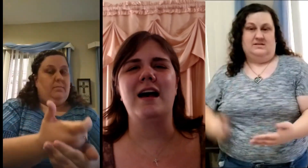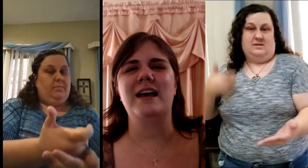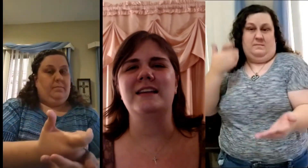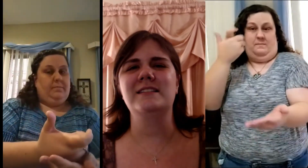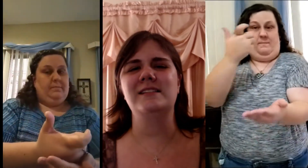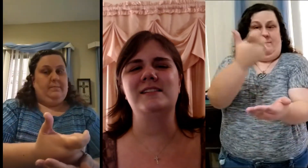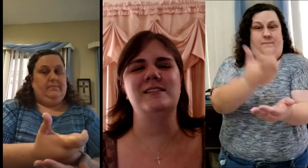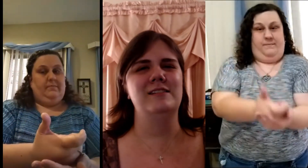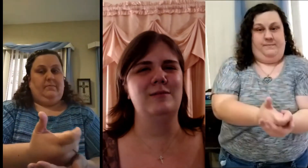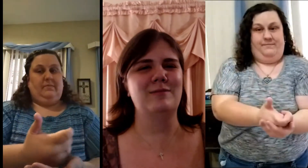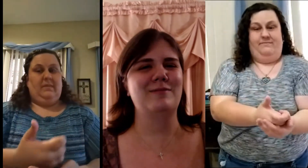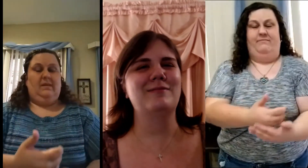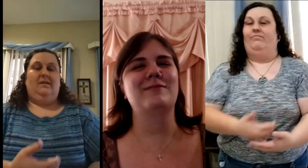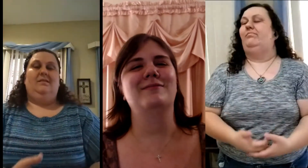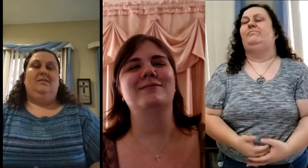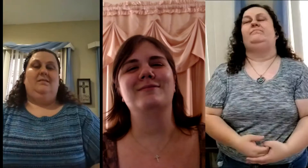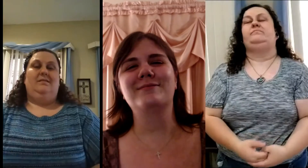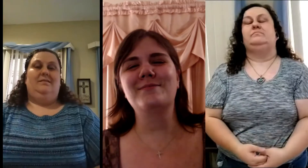Christ.